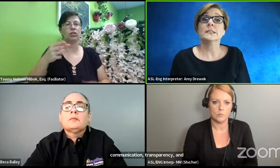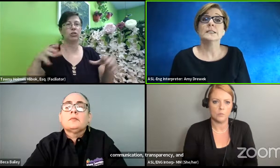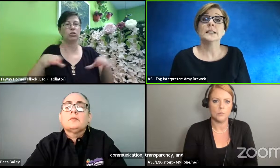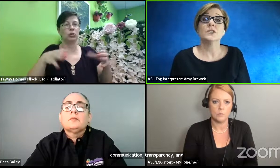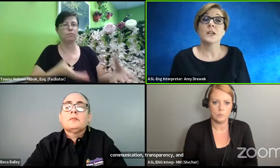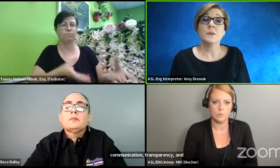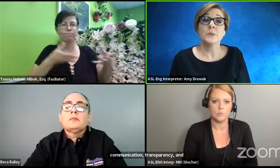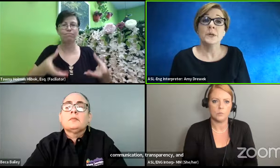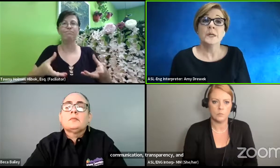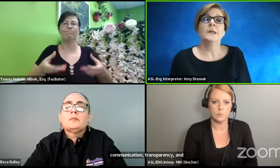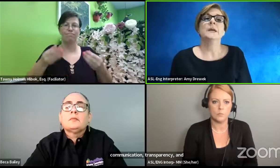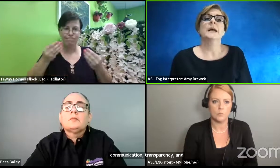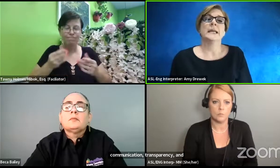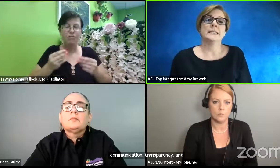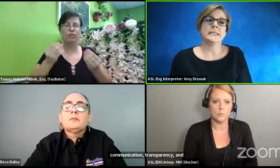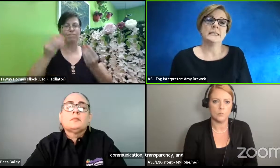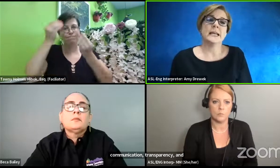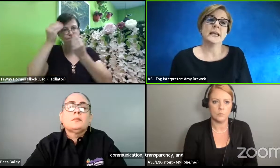already started to take shape.